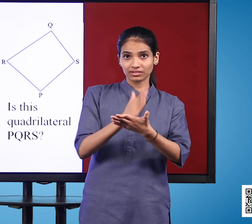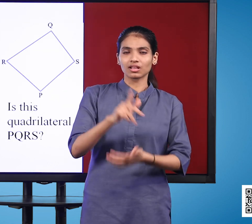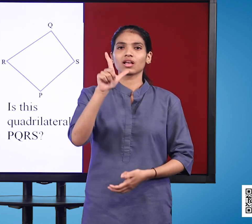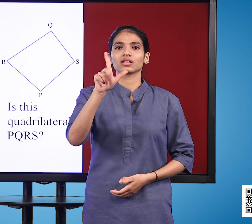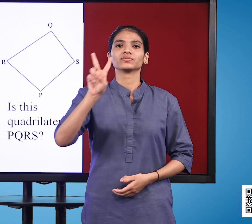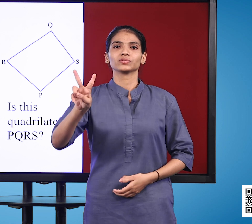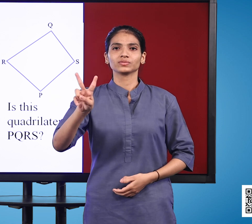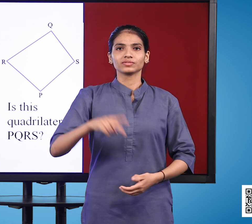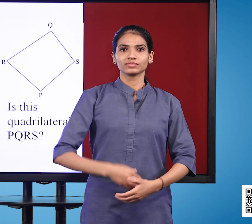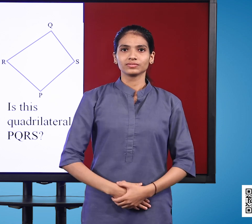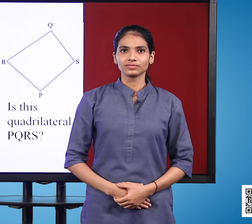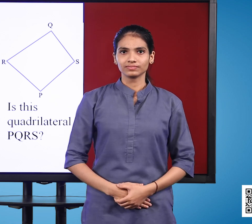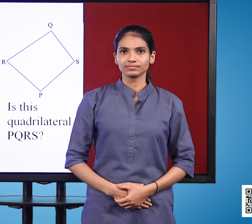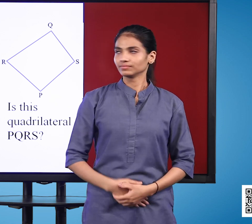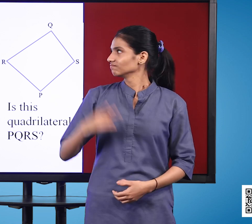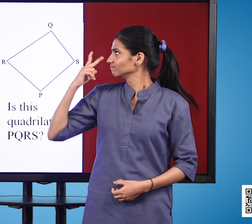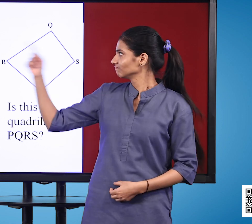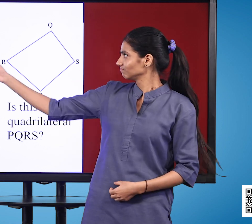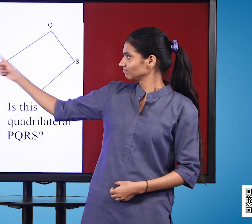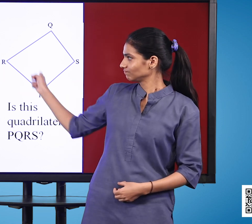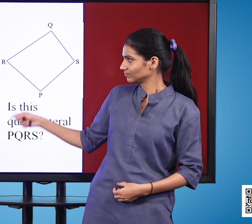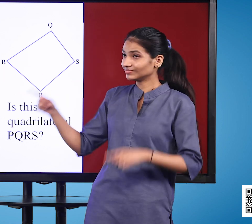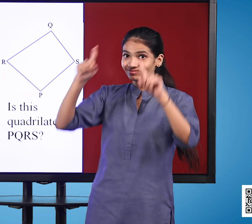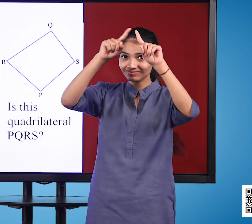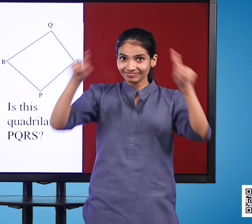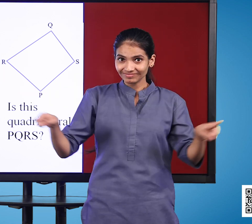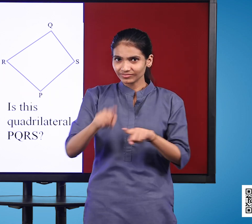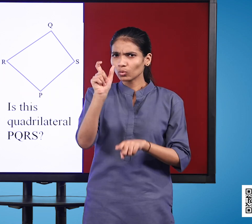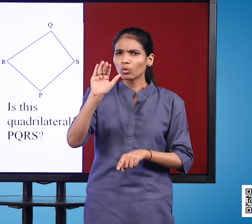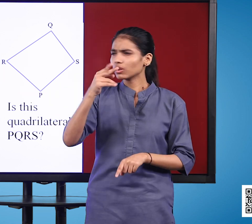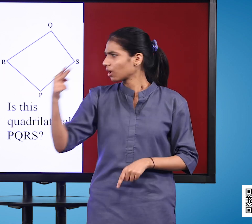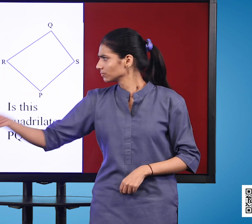Page 82. We have 2 figures here.